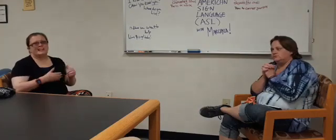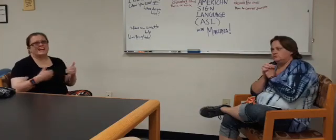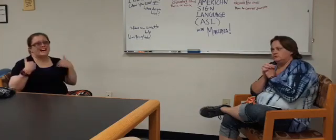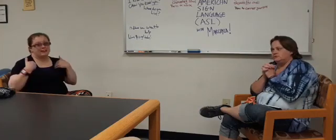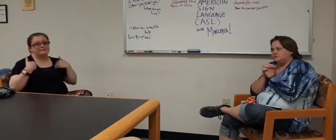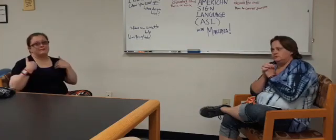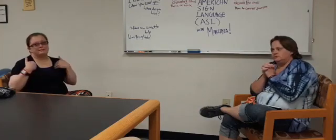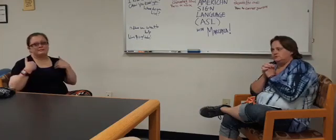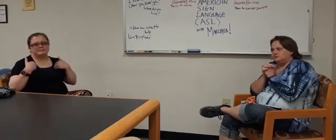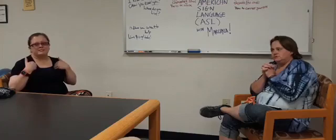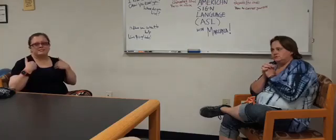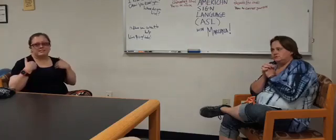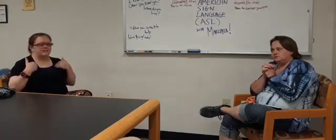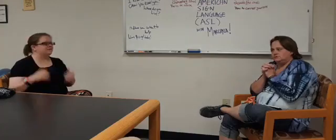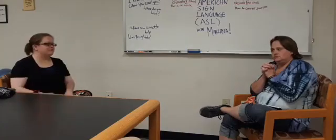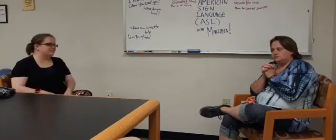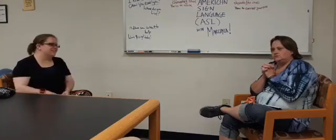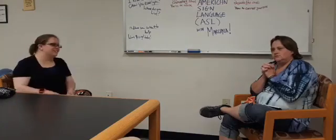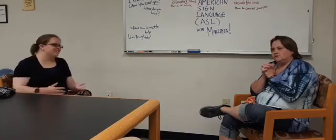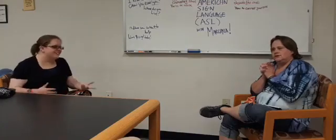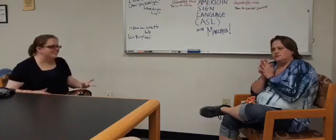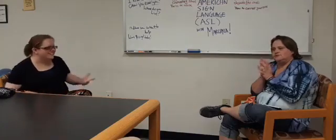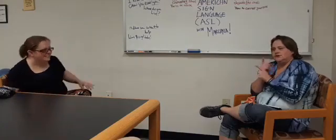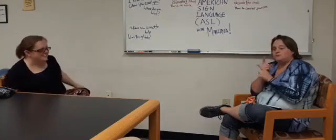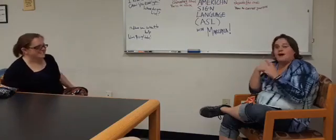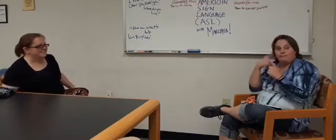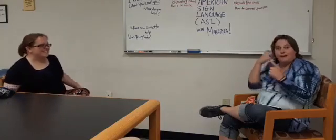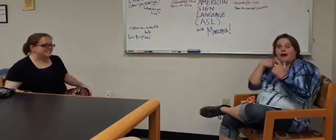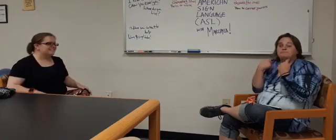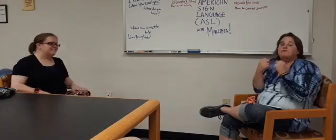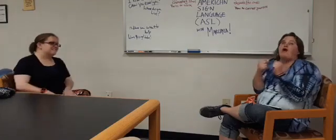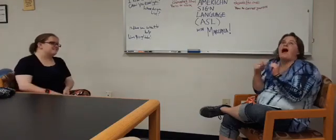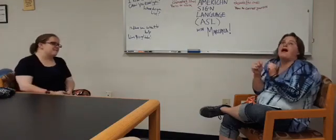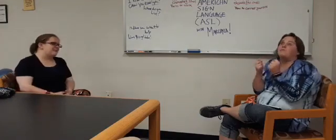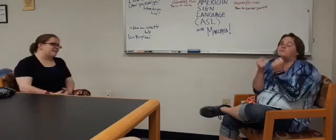have. Oh yeah. I know that. Right. But because I'm trying